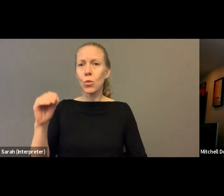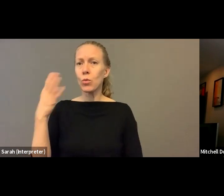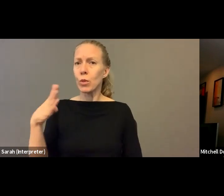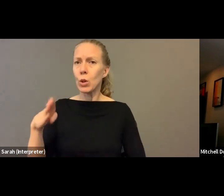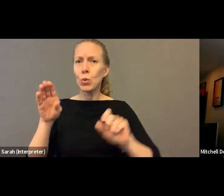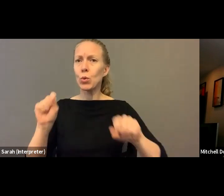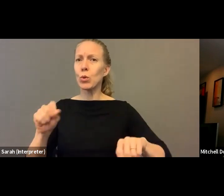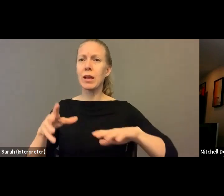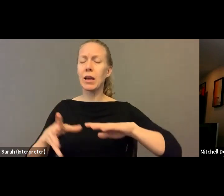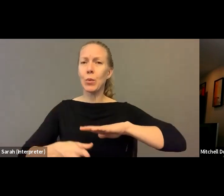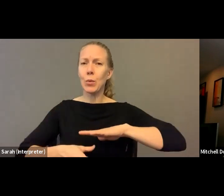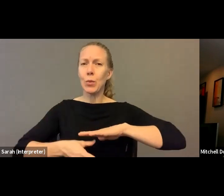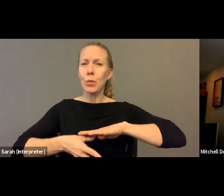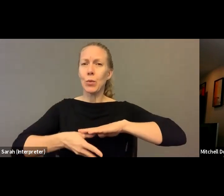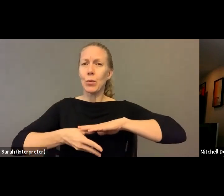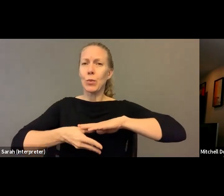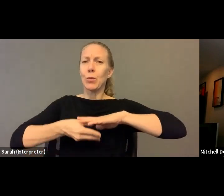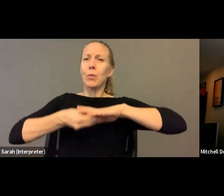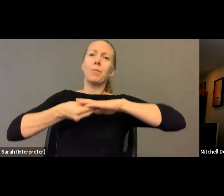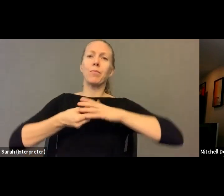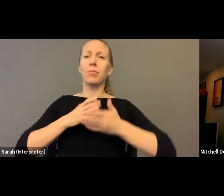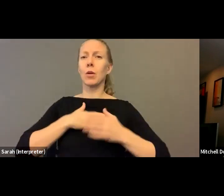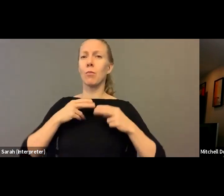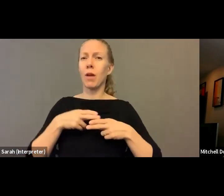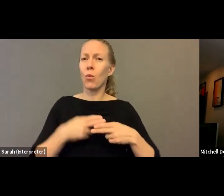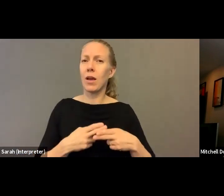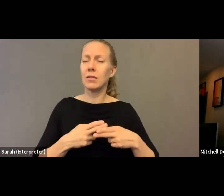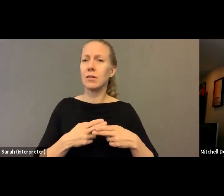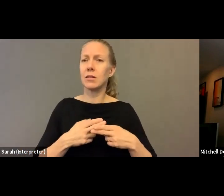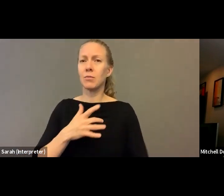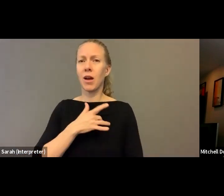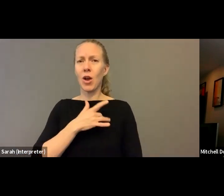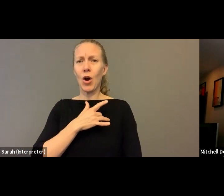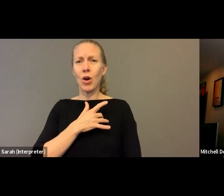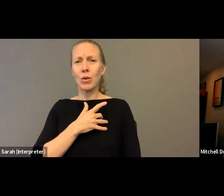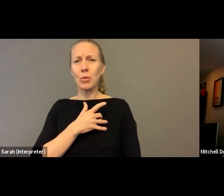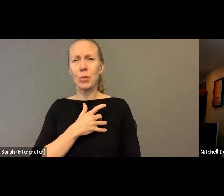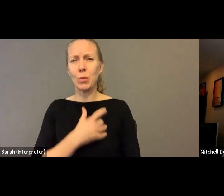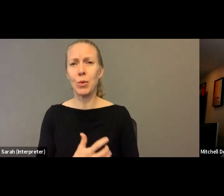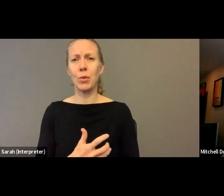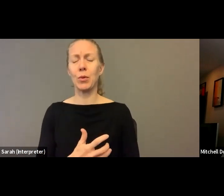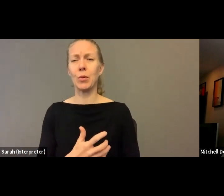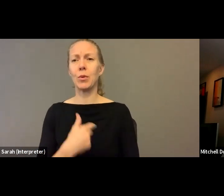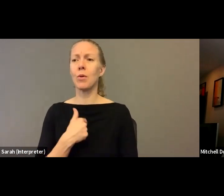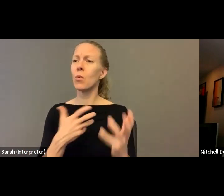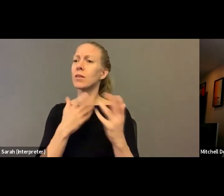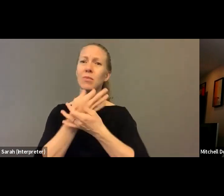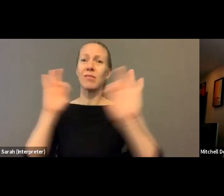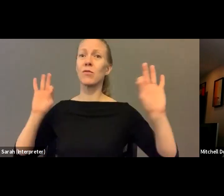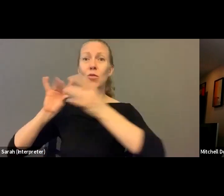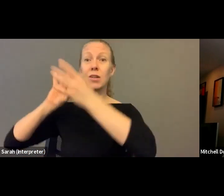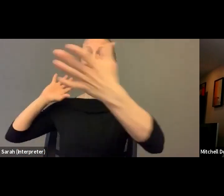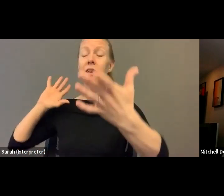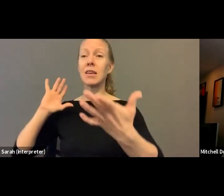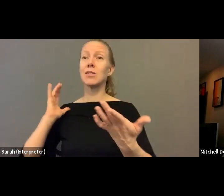weight, sink my heart. I want to be free. See me flying on a distant